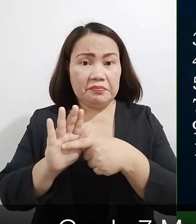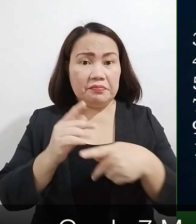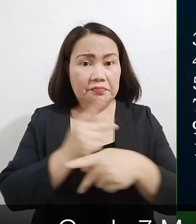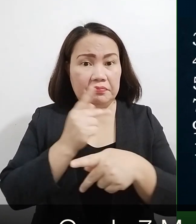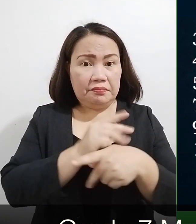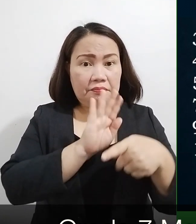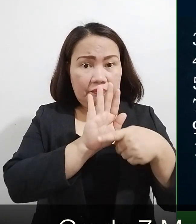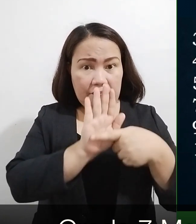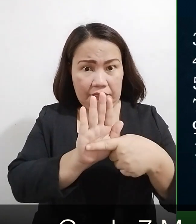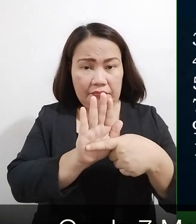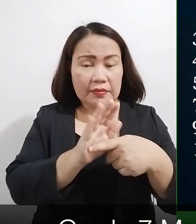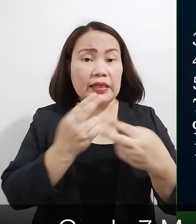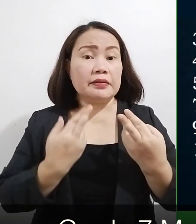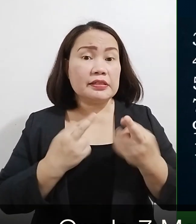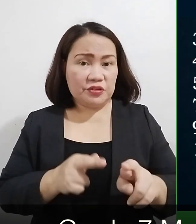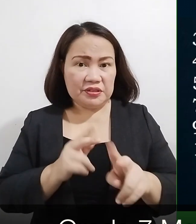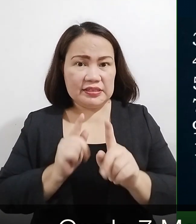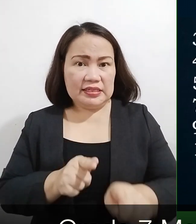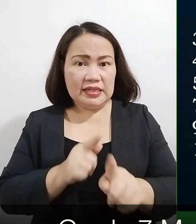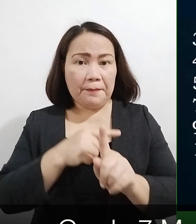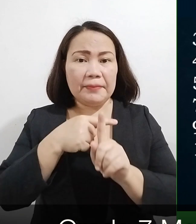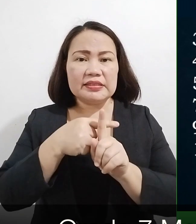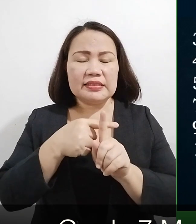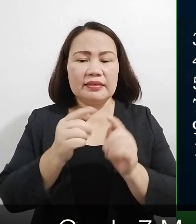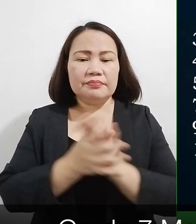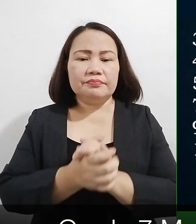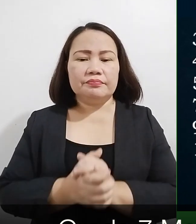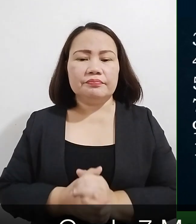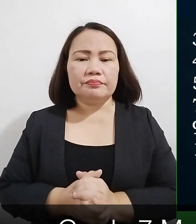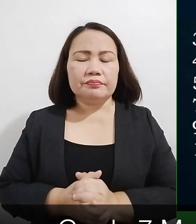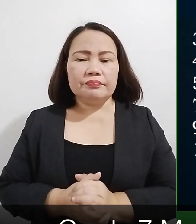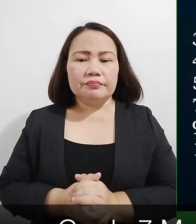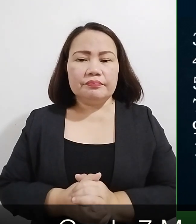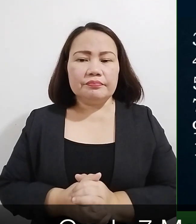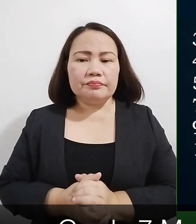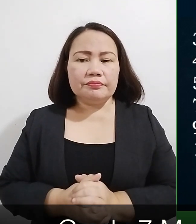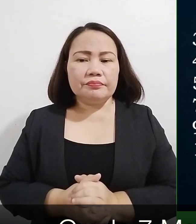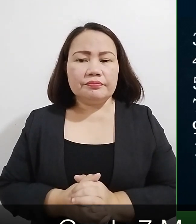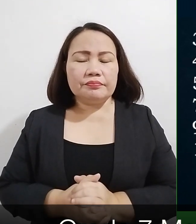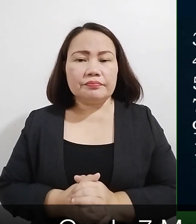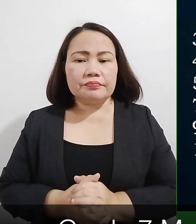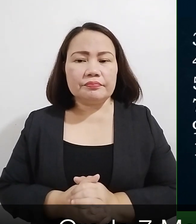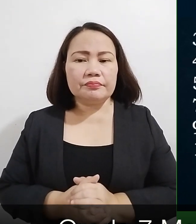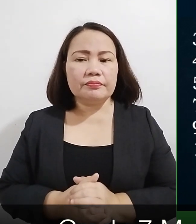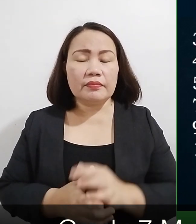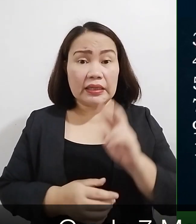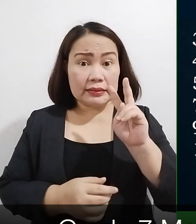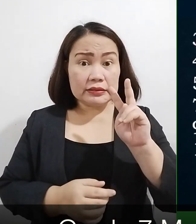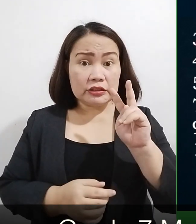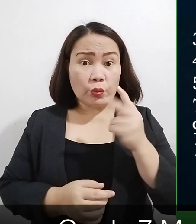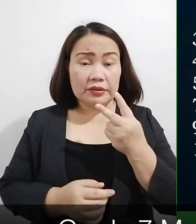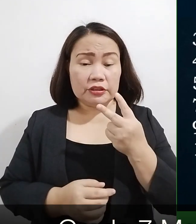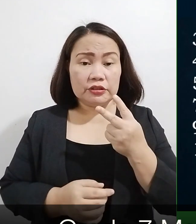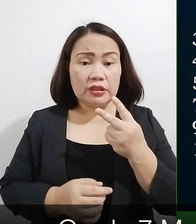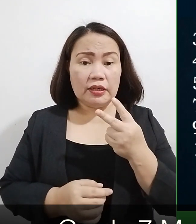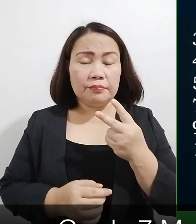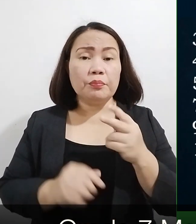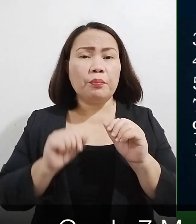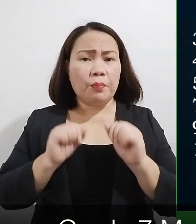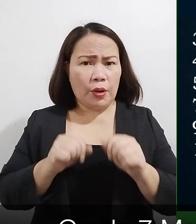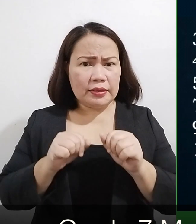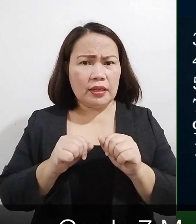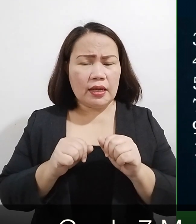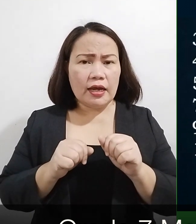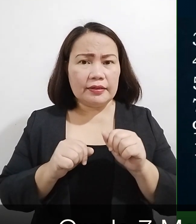itself, the result is still positive. Okay? So, ang square root niya, pwedeng positive, pwedeng